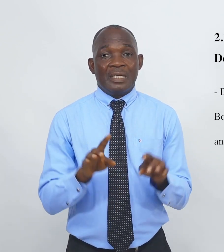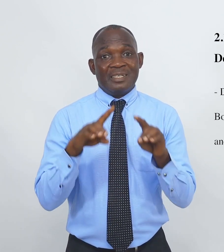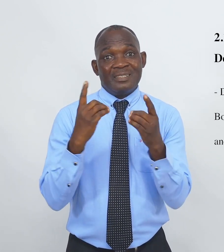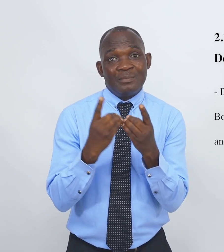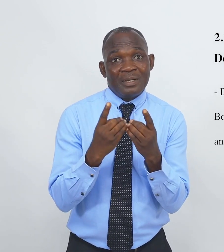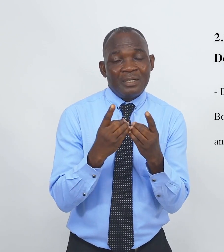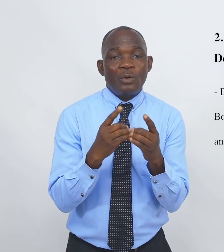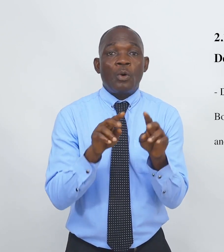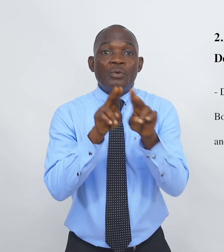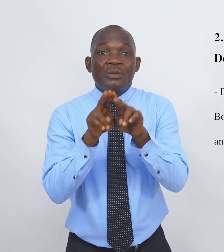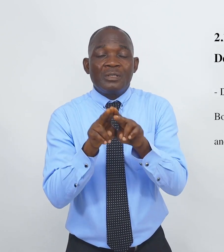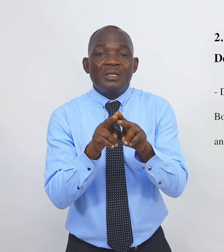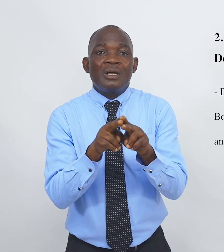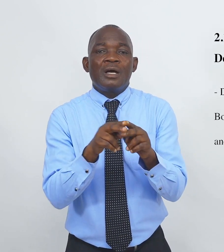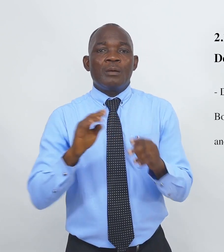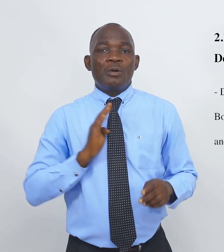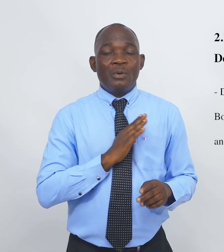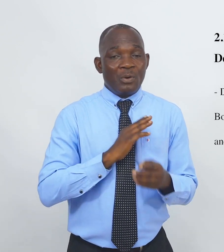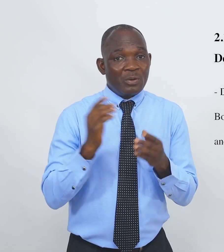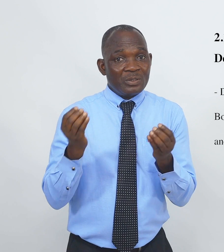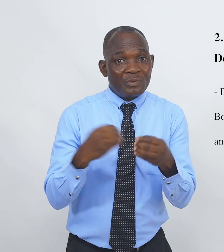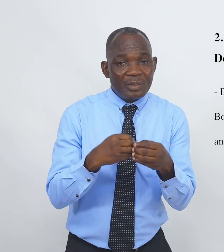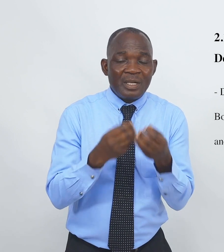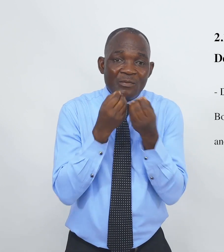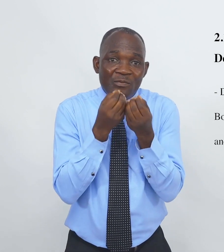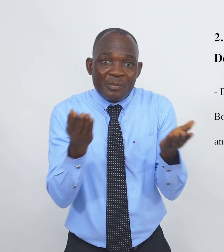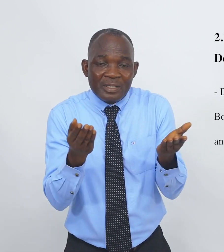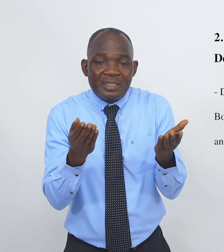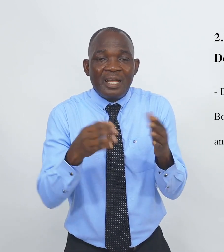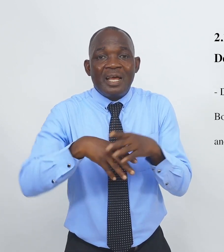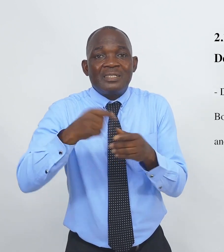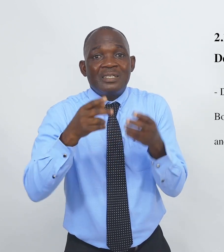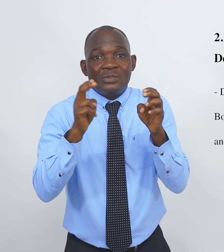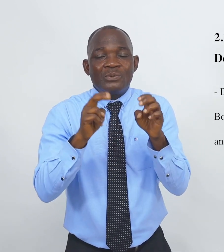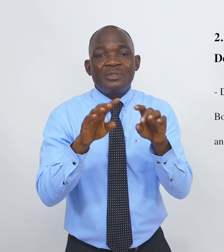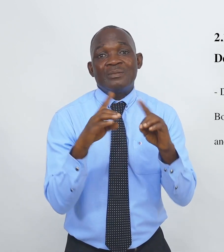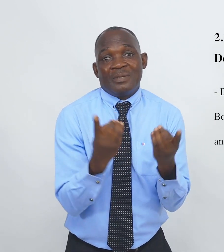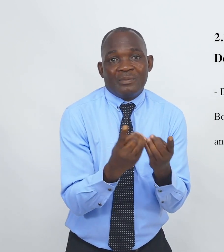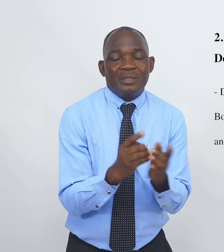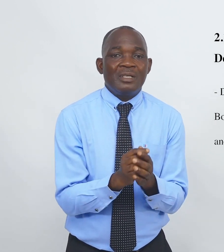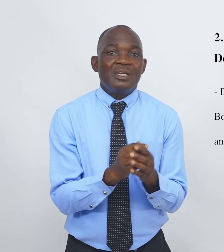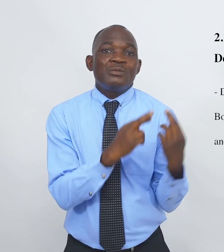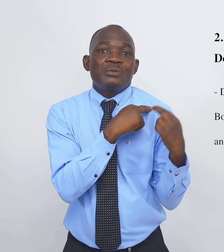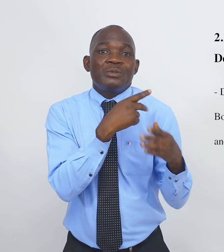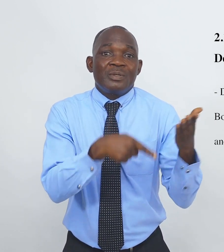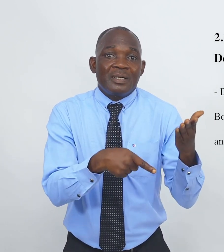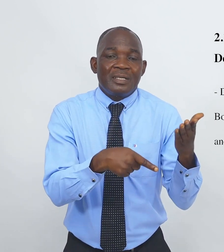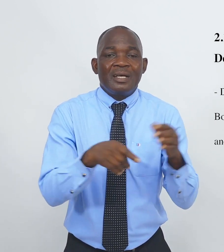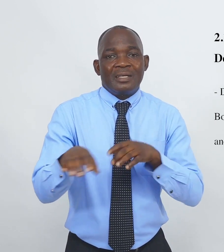Department or unit. Board Secretariat, Information and External Affairs Unit. Responsibilities or